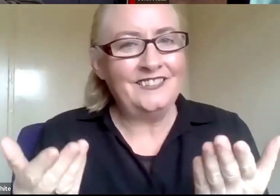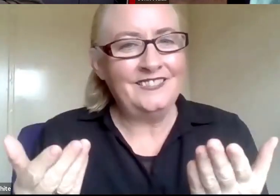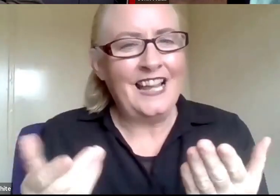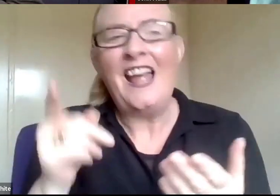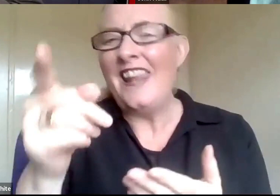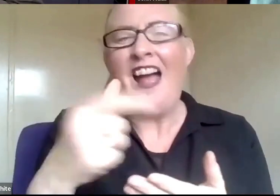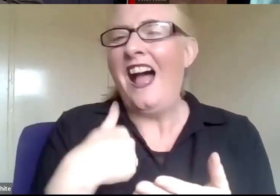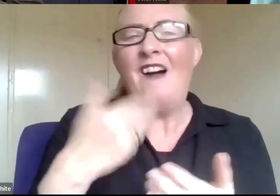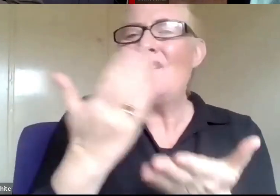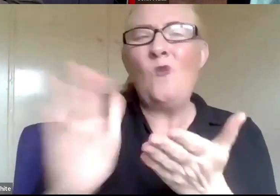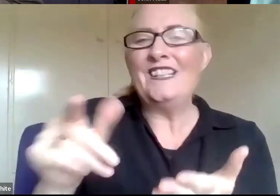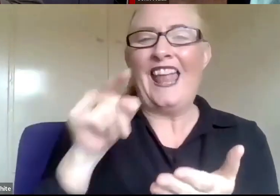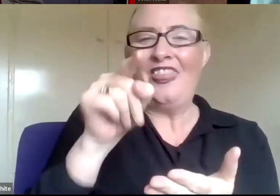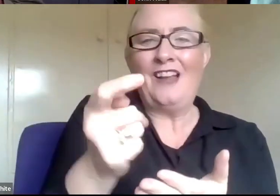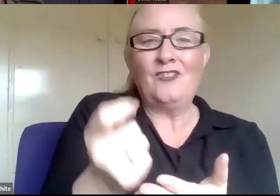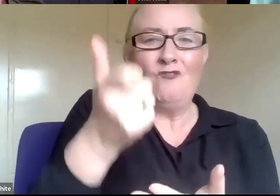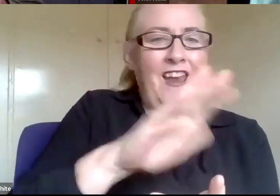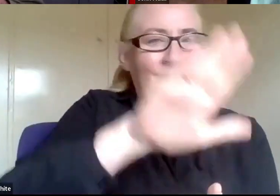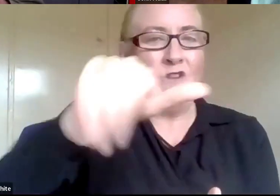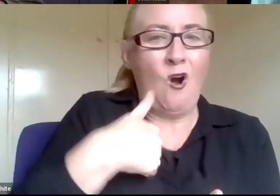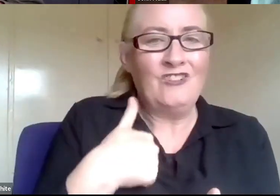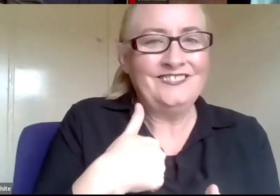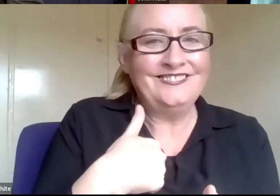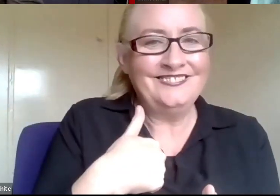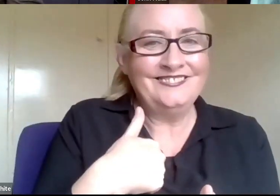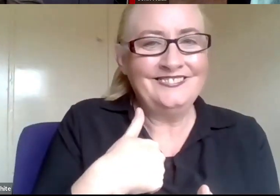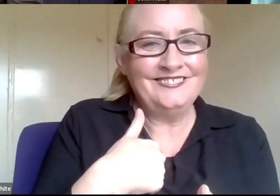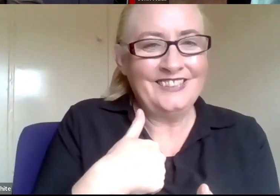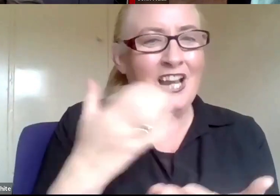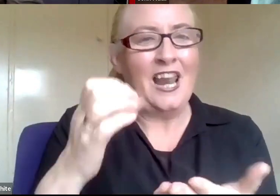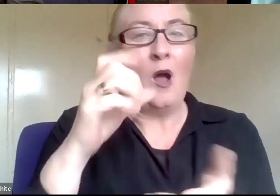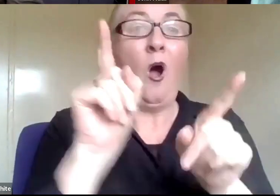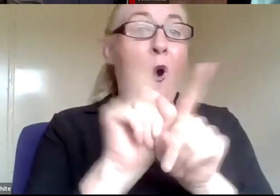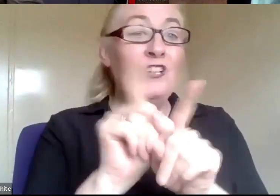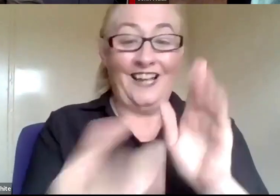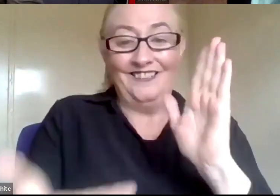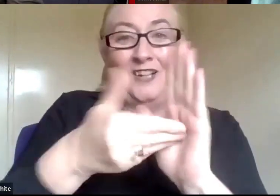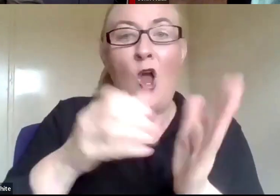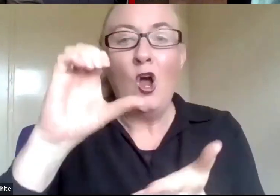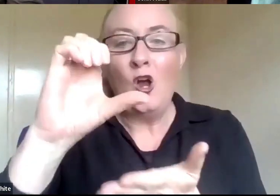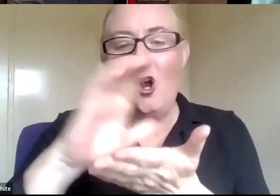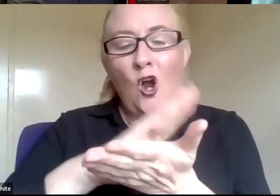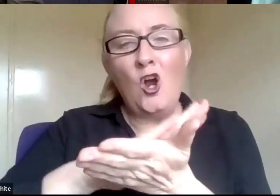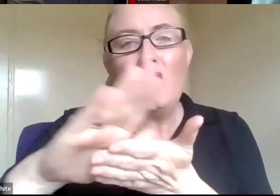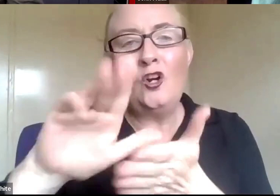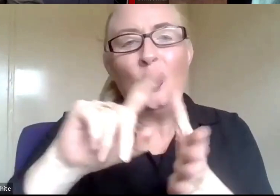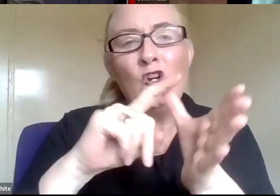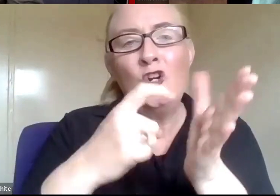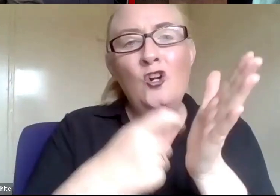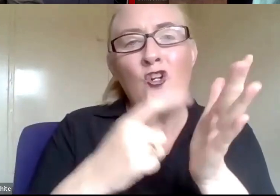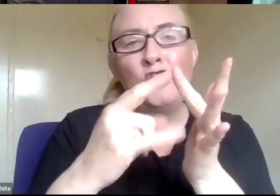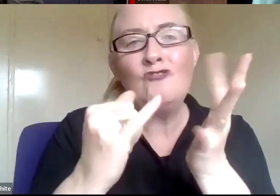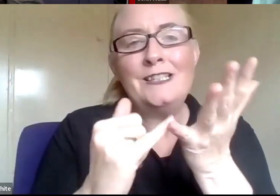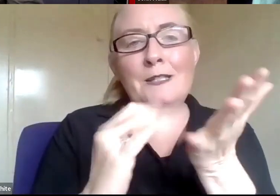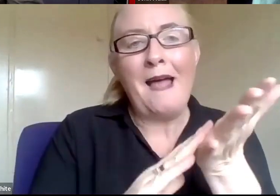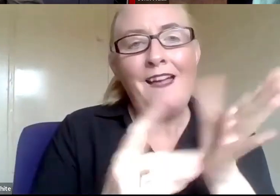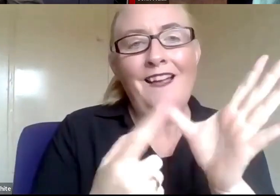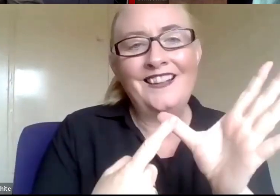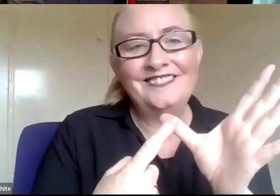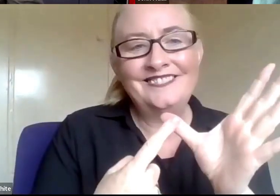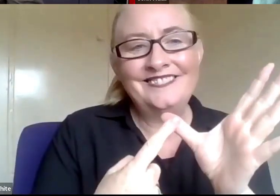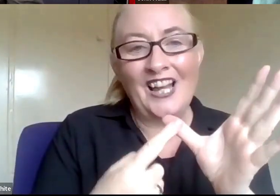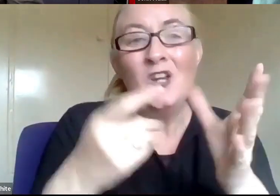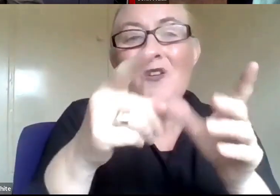all these forms of authority are important. And the way to build your confidence, which